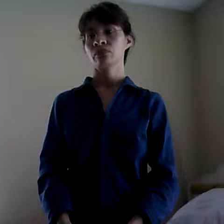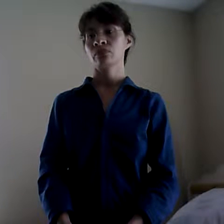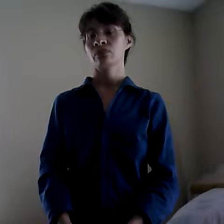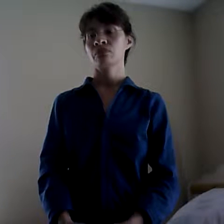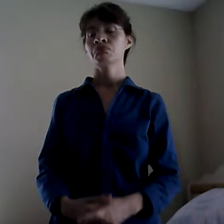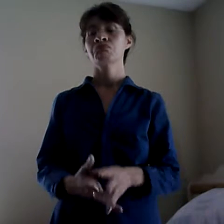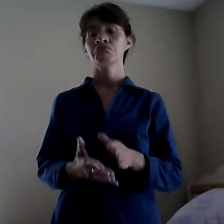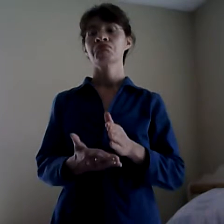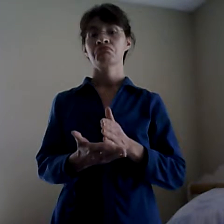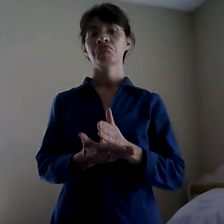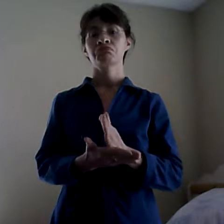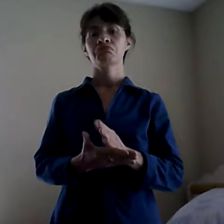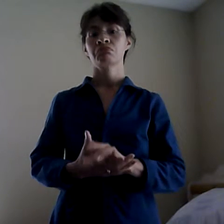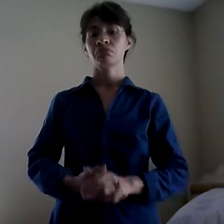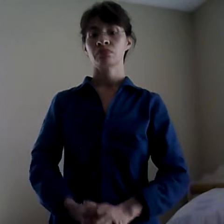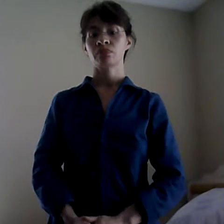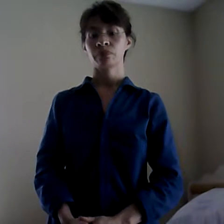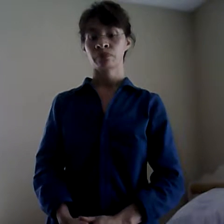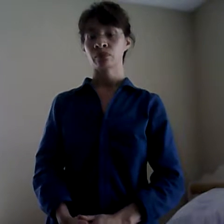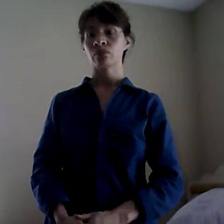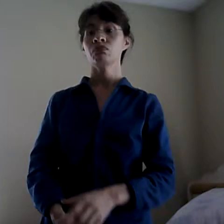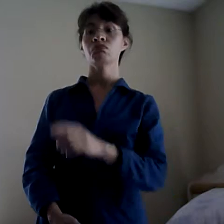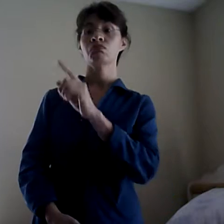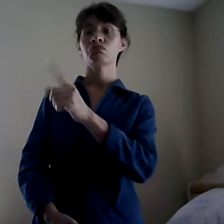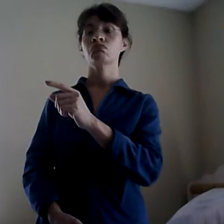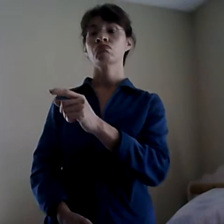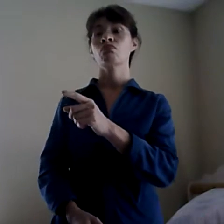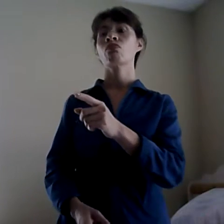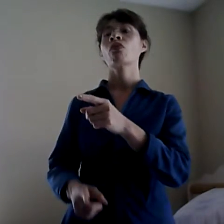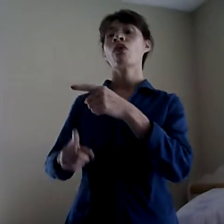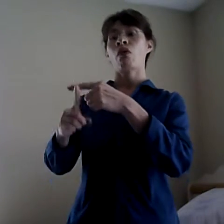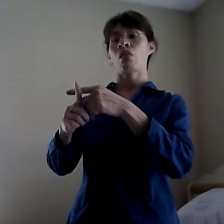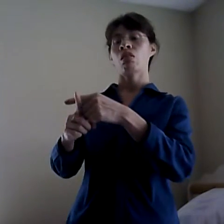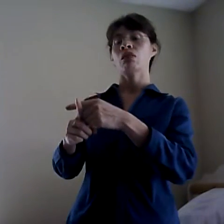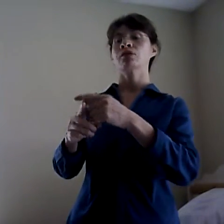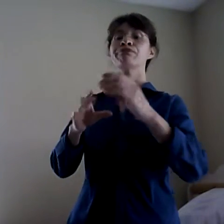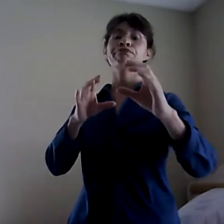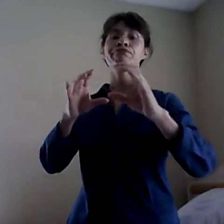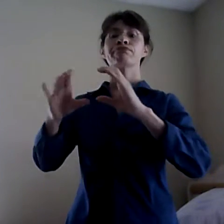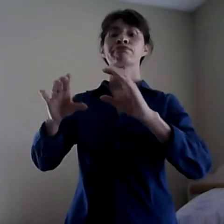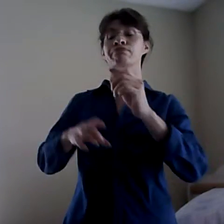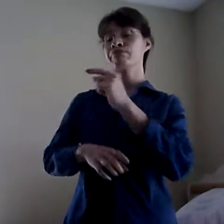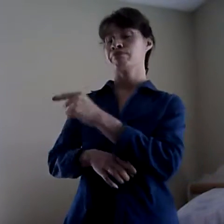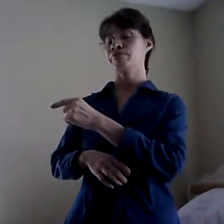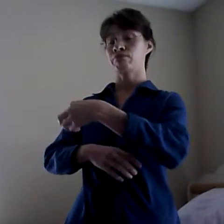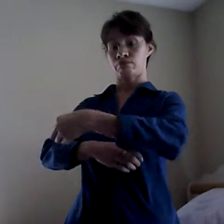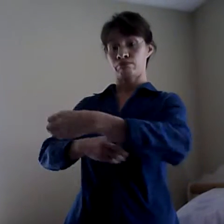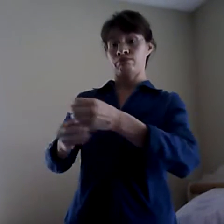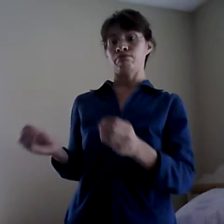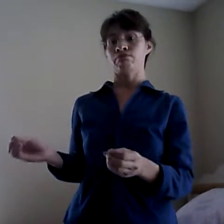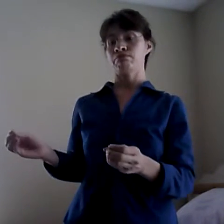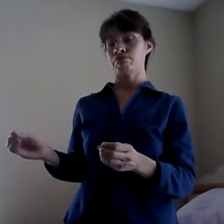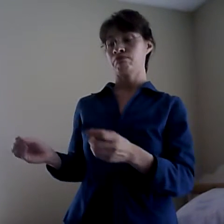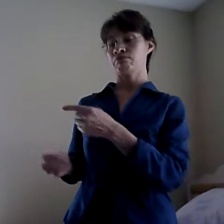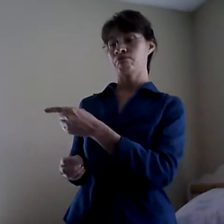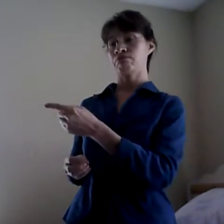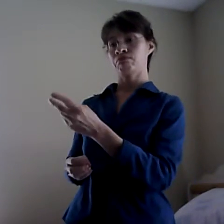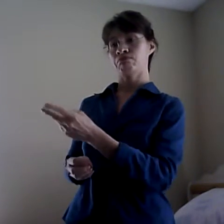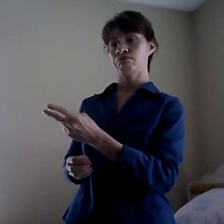Okay. And you also would have to communicate back here with the office to get last information or orders. How would